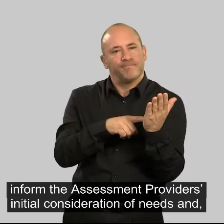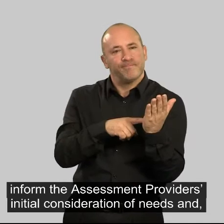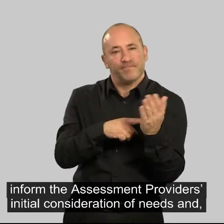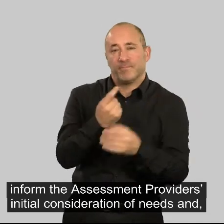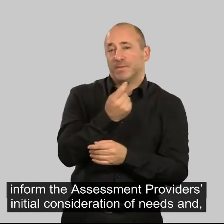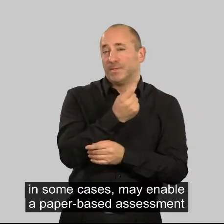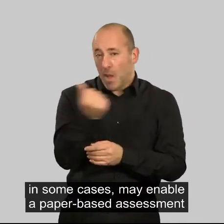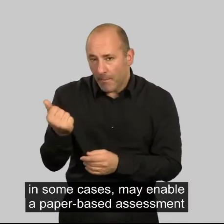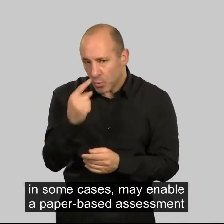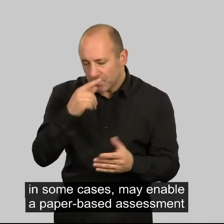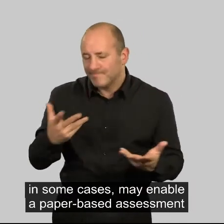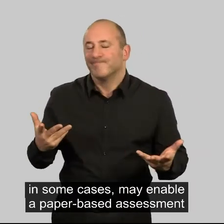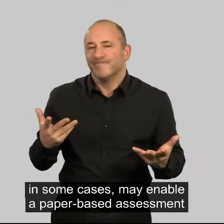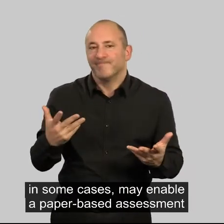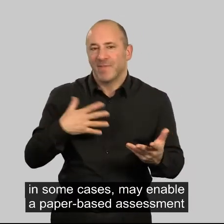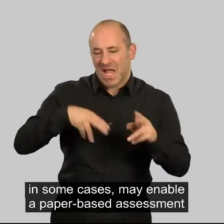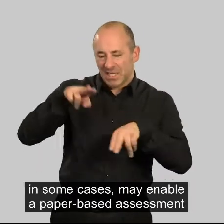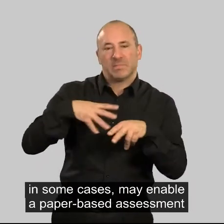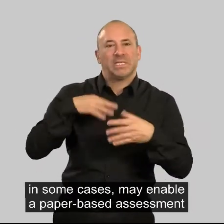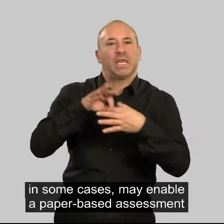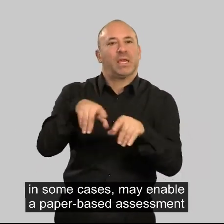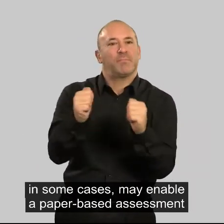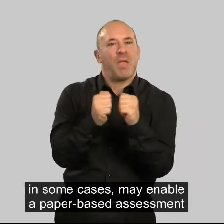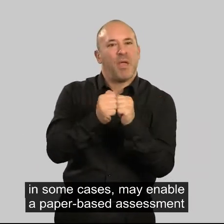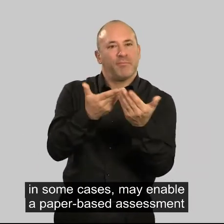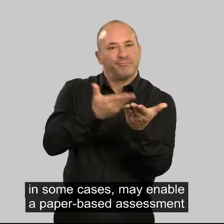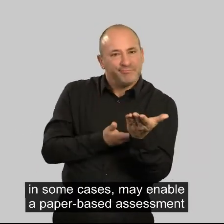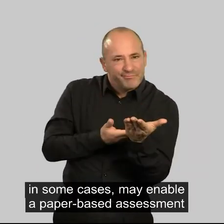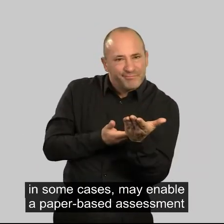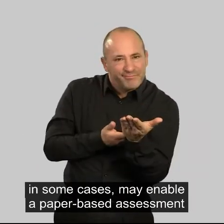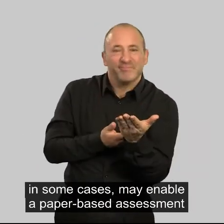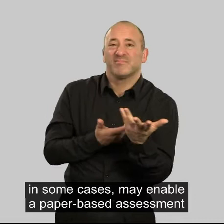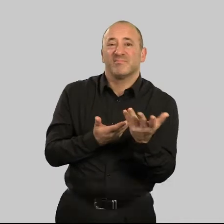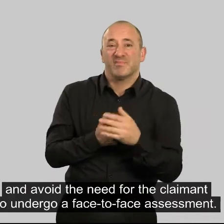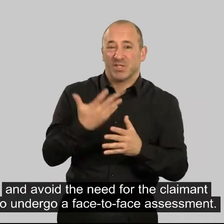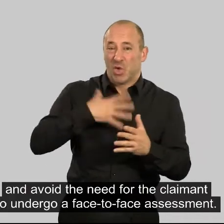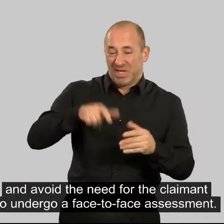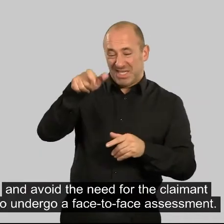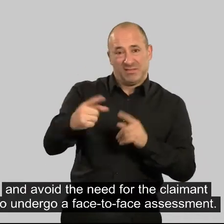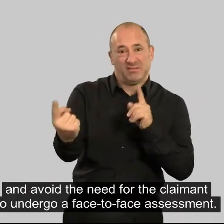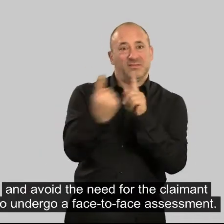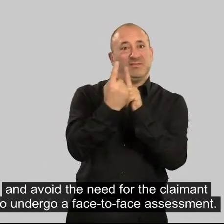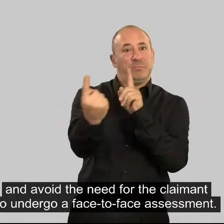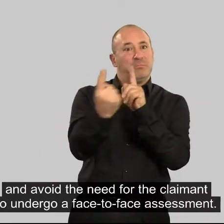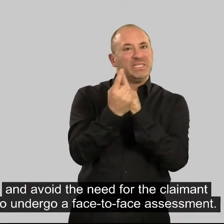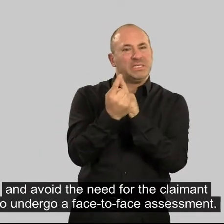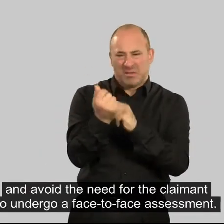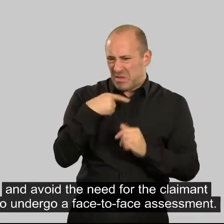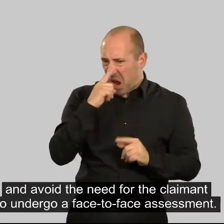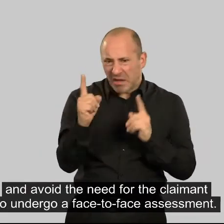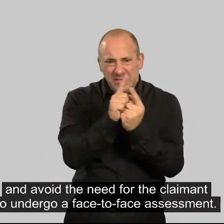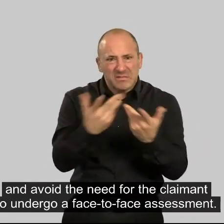assessment and avoid the need for the claimant to undergo a face-to-face assessment.